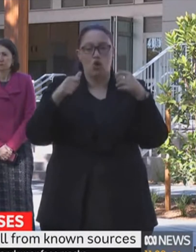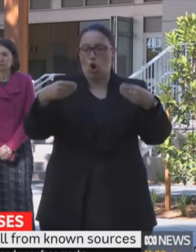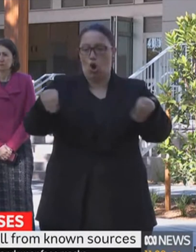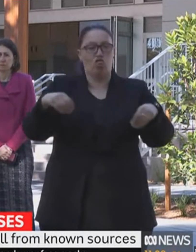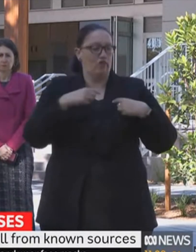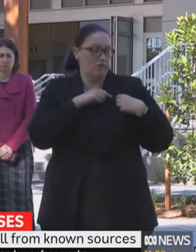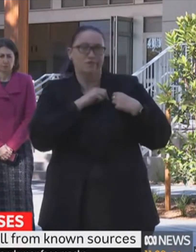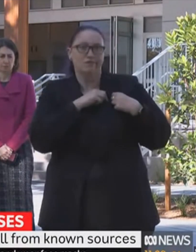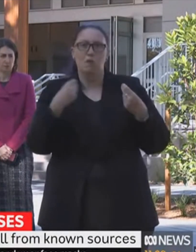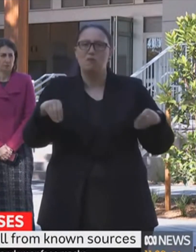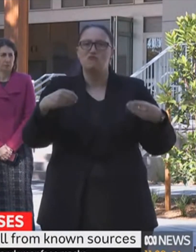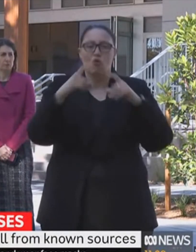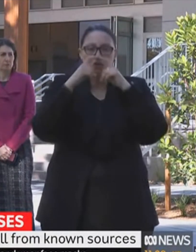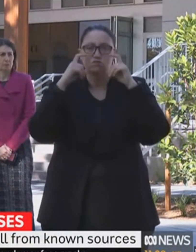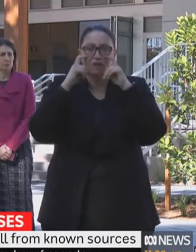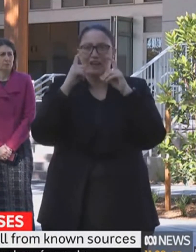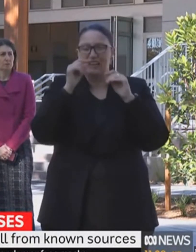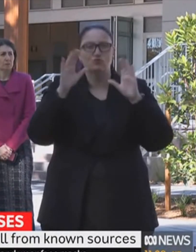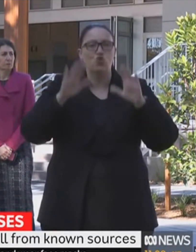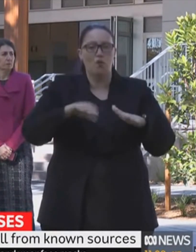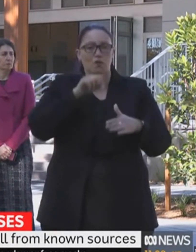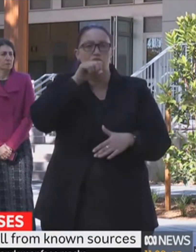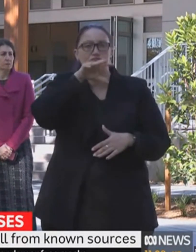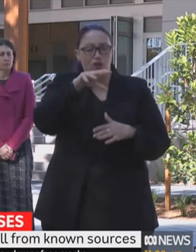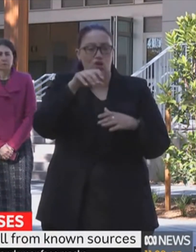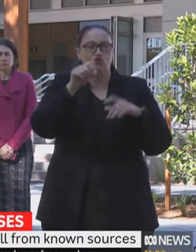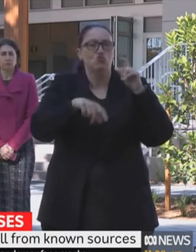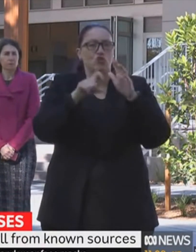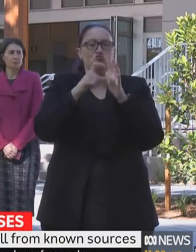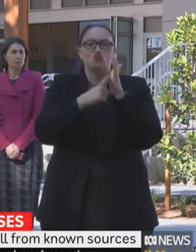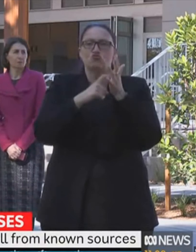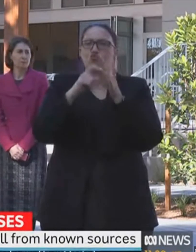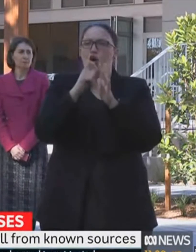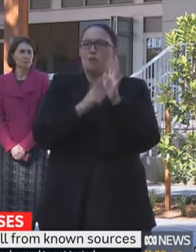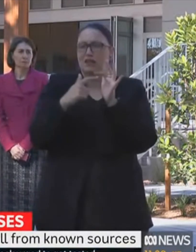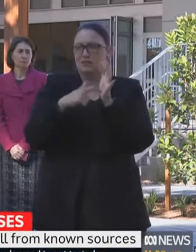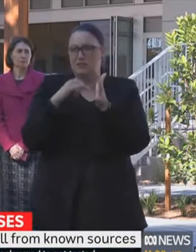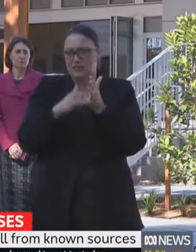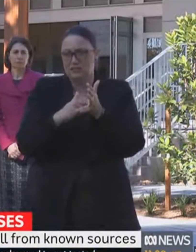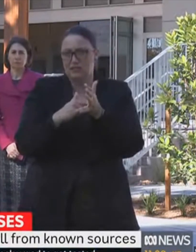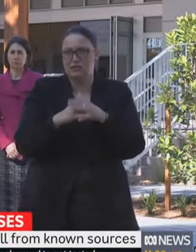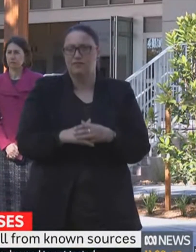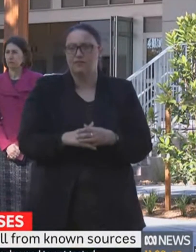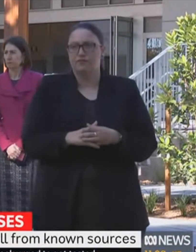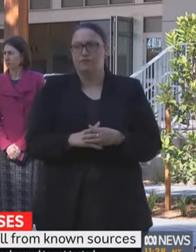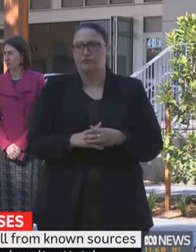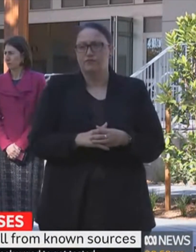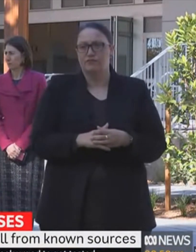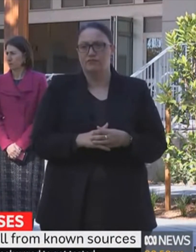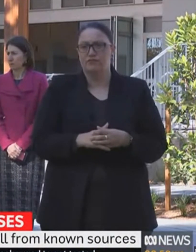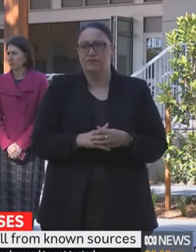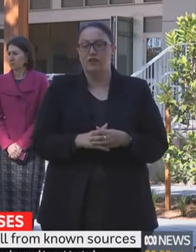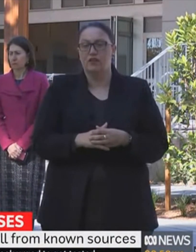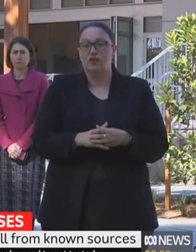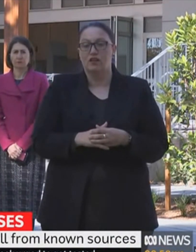again, cloth masks can stop droplets. They're not good with aerosols, but this virus is predominantly spread through that